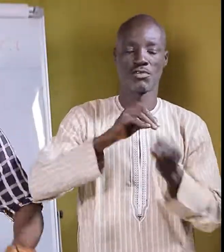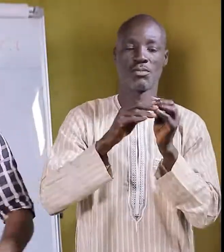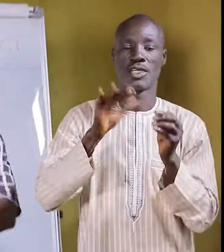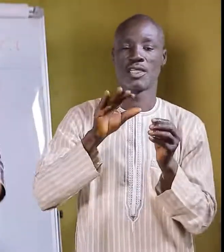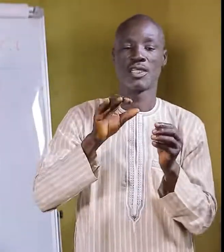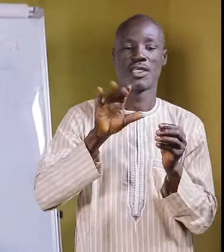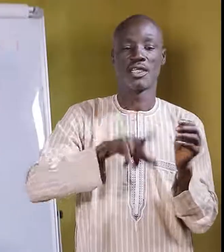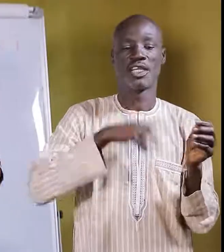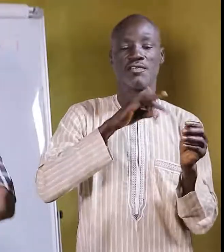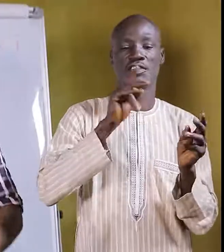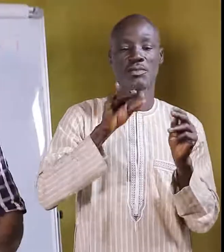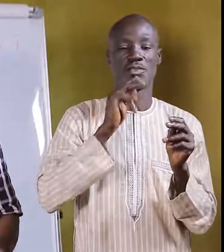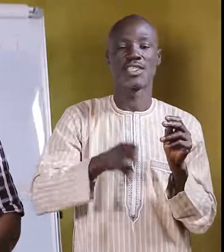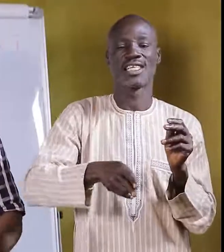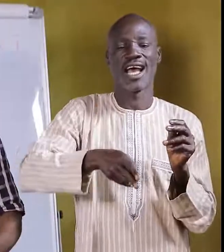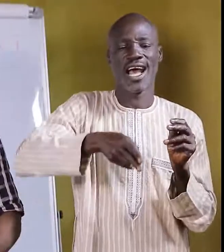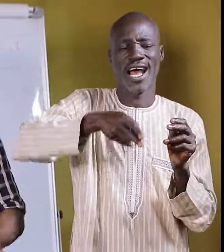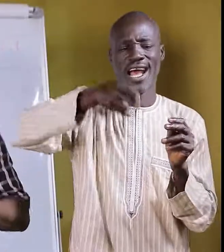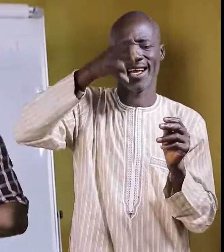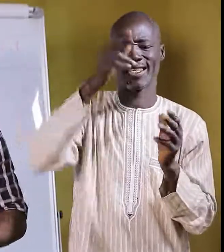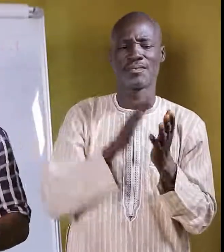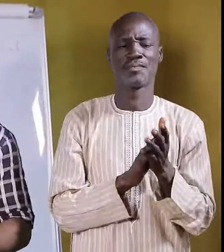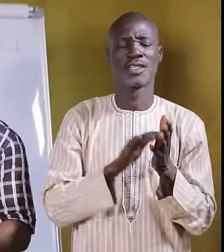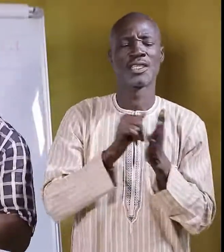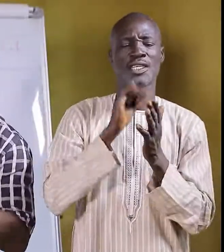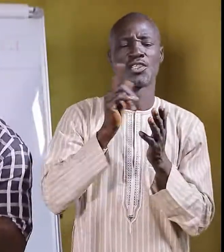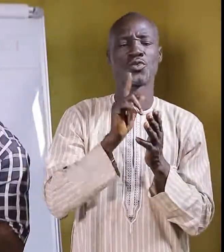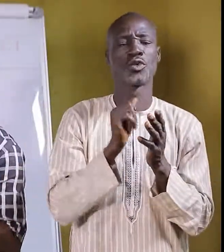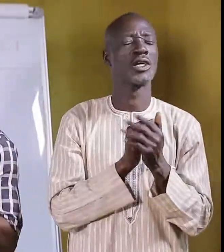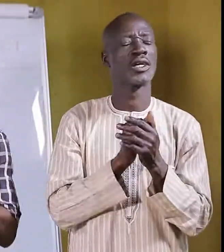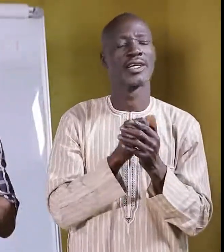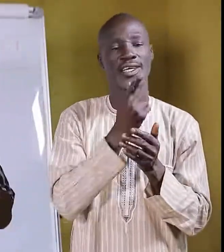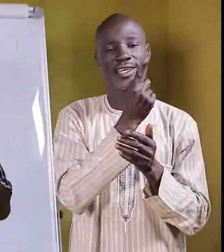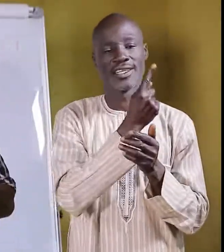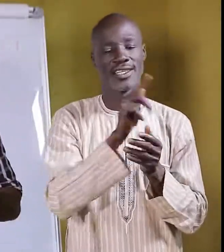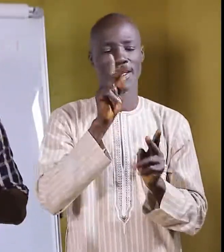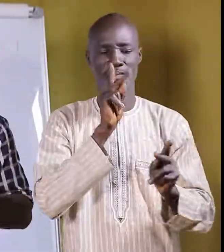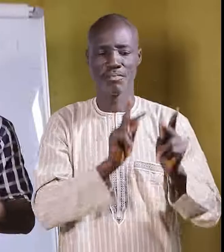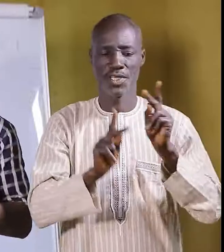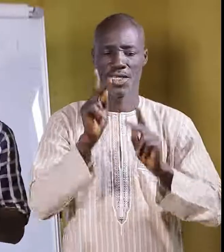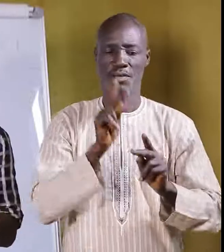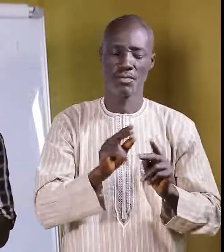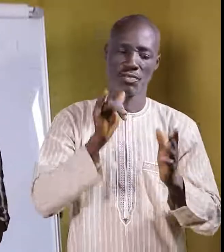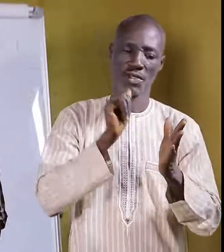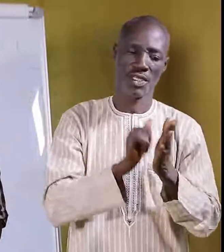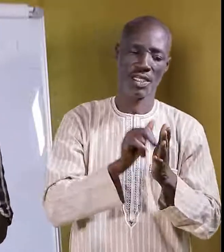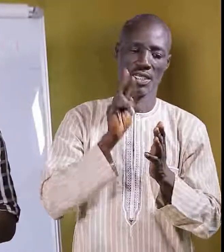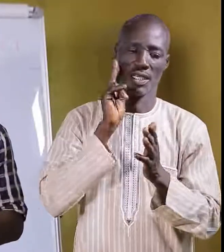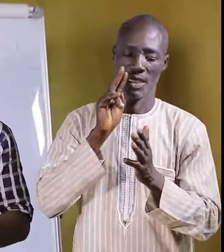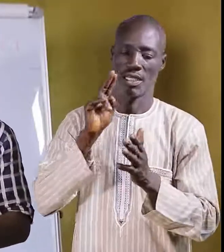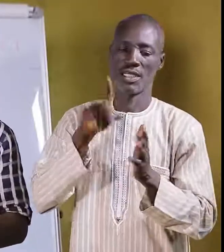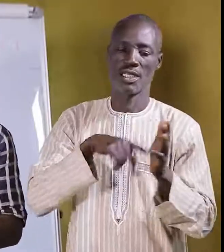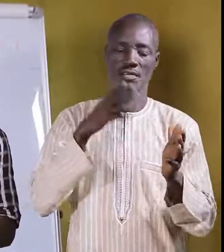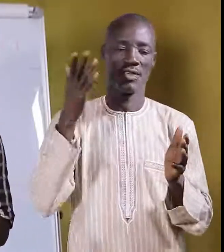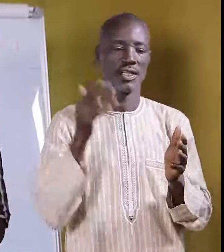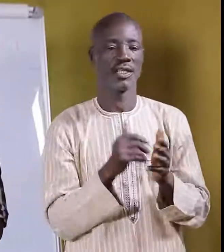of the people is at the highest. That is where the people that are, number of people living in that